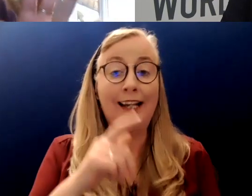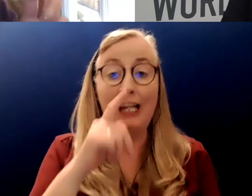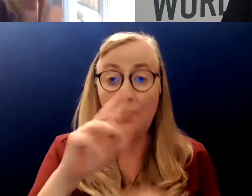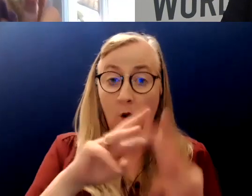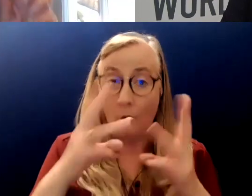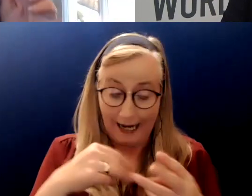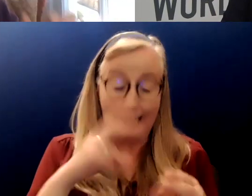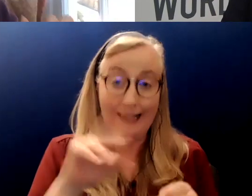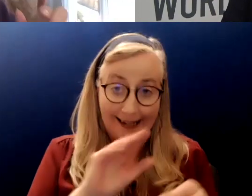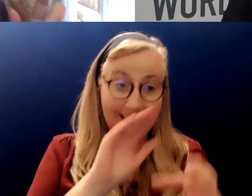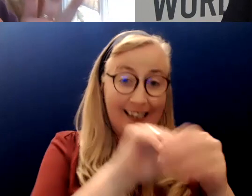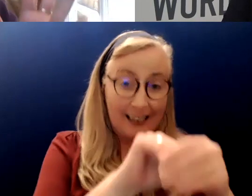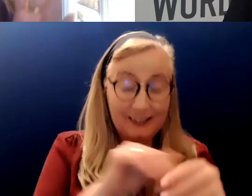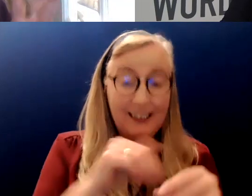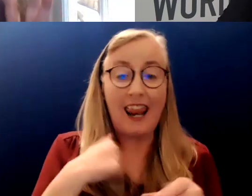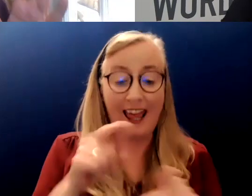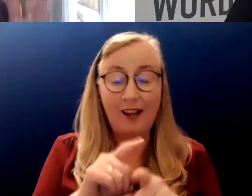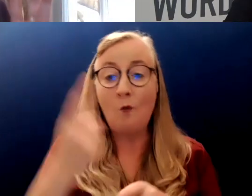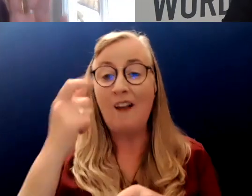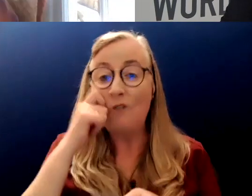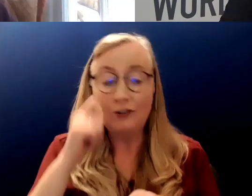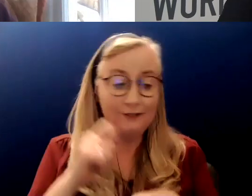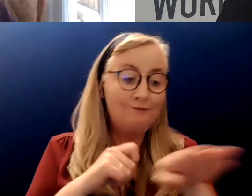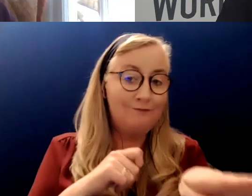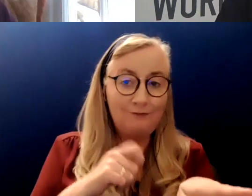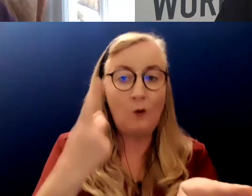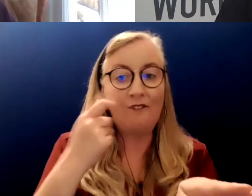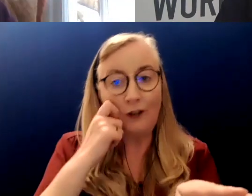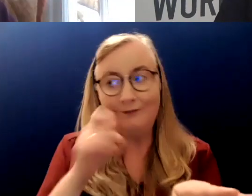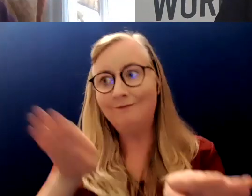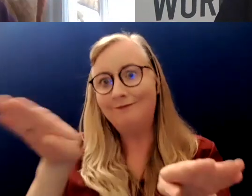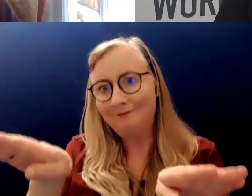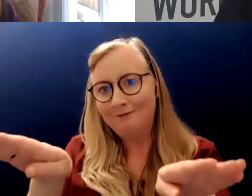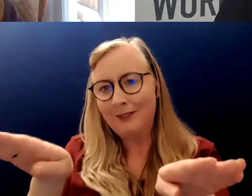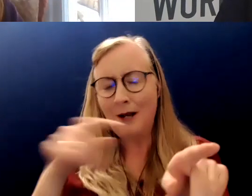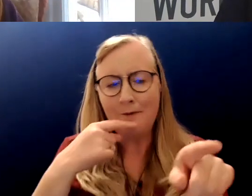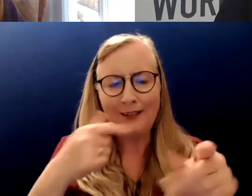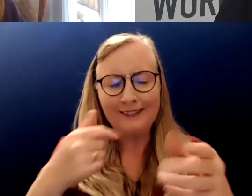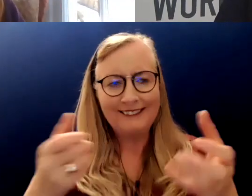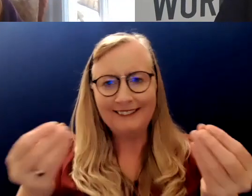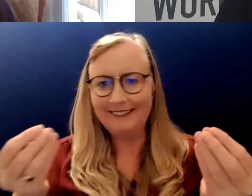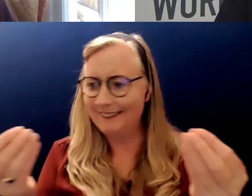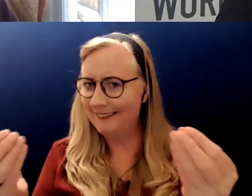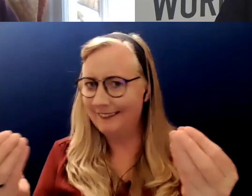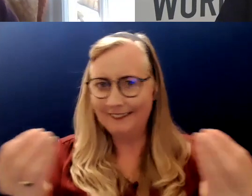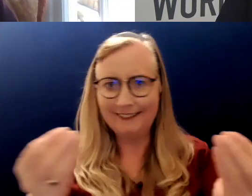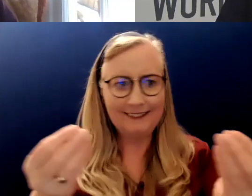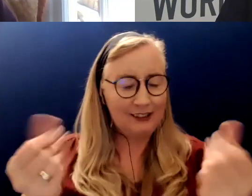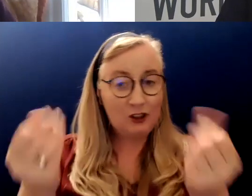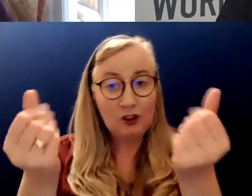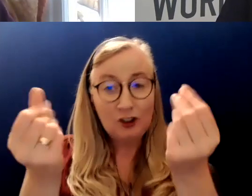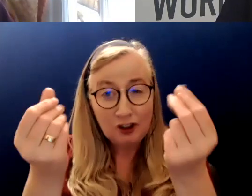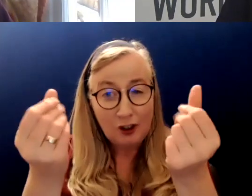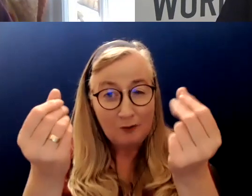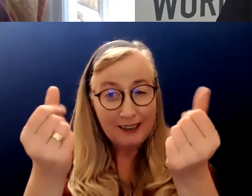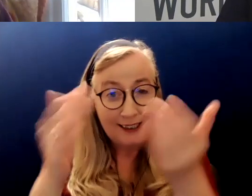with. I had a foot in each world, but something about that seemed to be missing. Something in the core